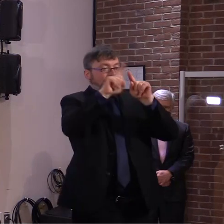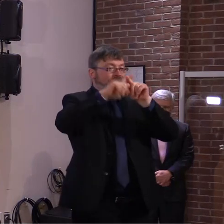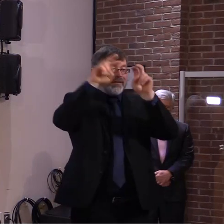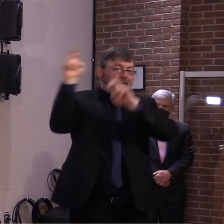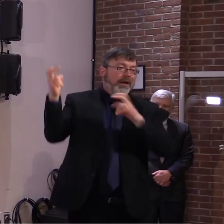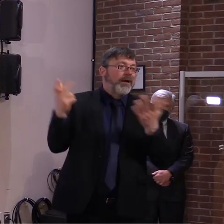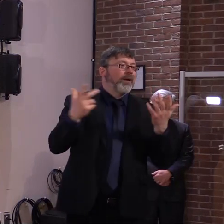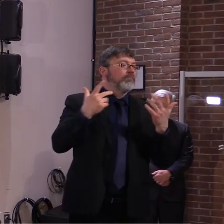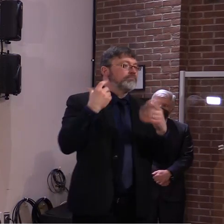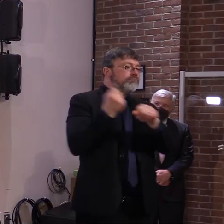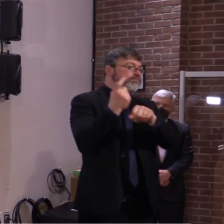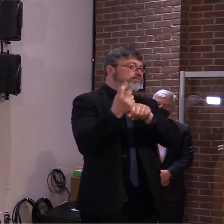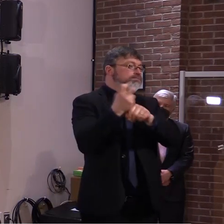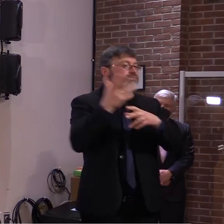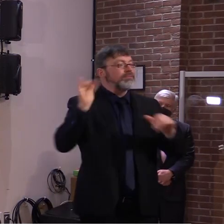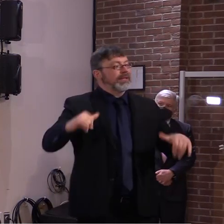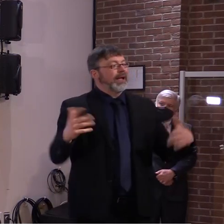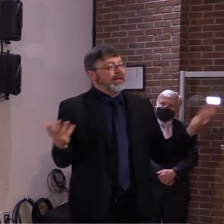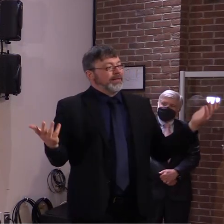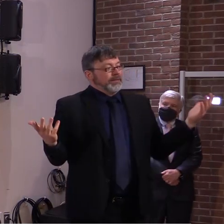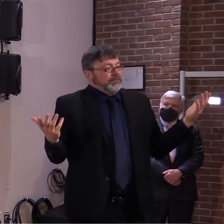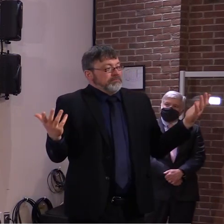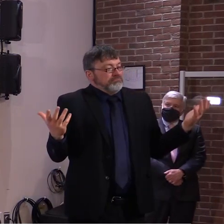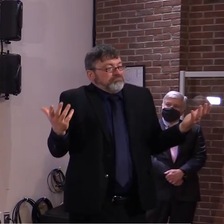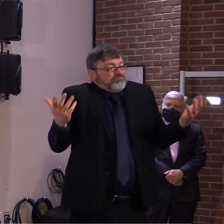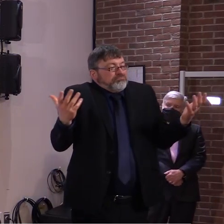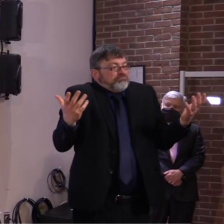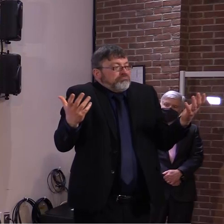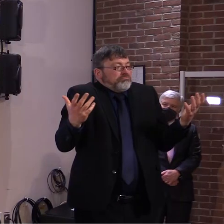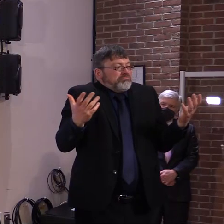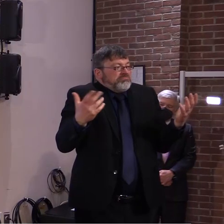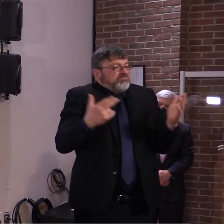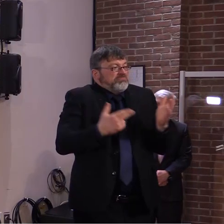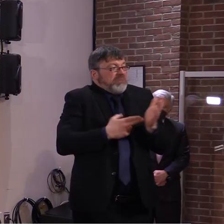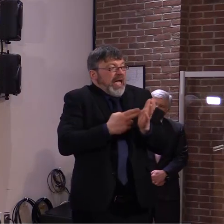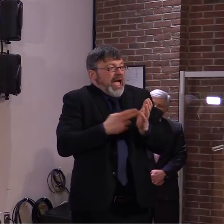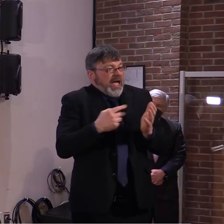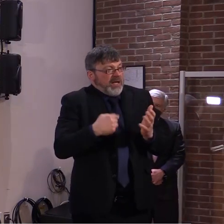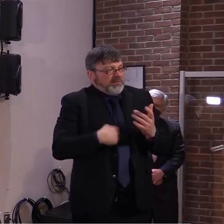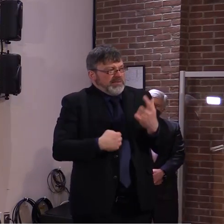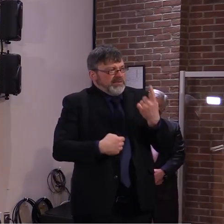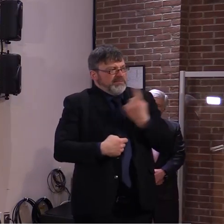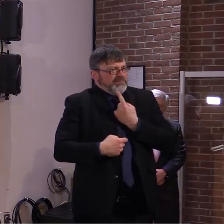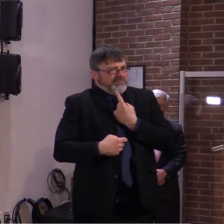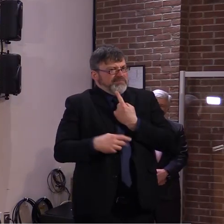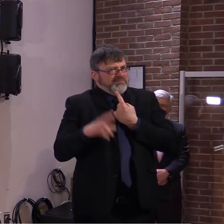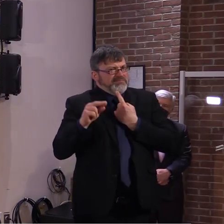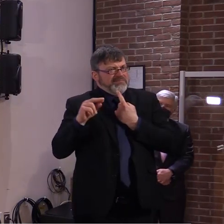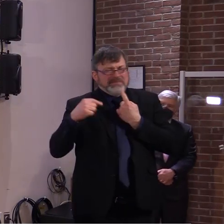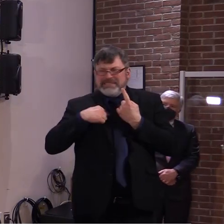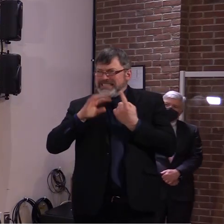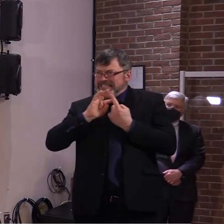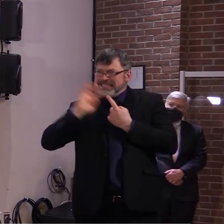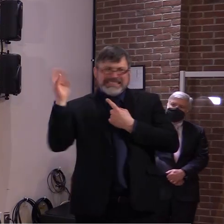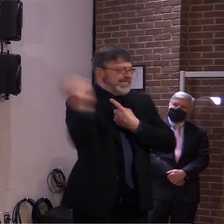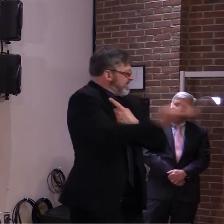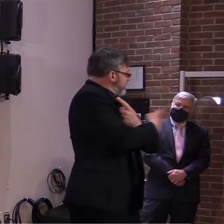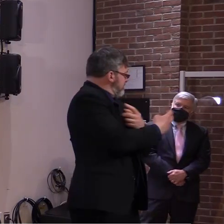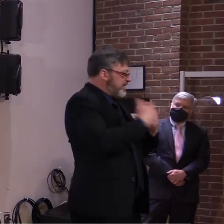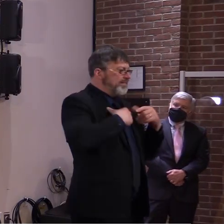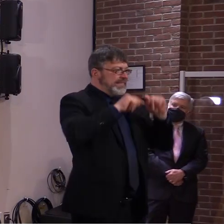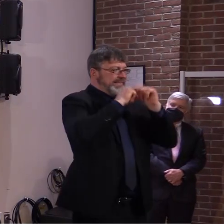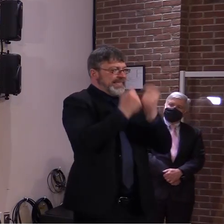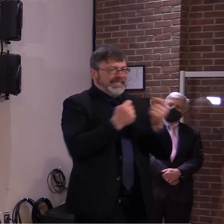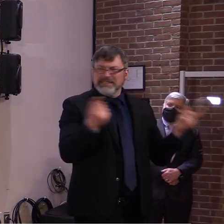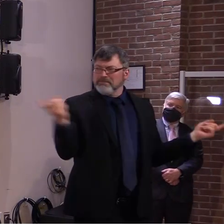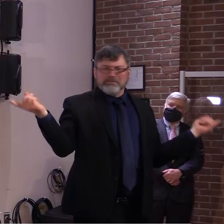everyone working together to do what we think is right for Vermont. And when we're wrong, if we think we should be taking a different